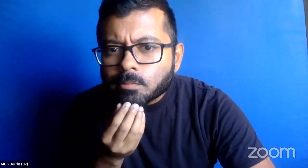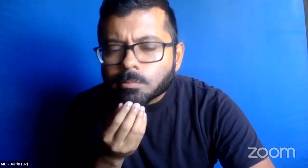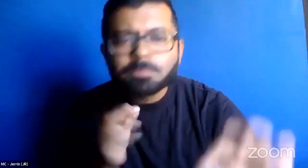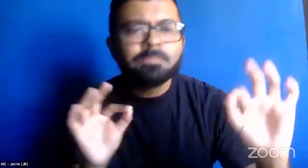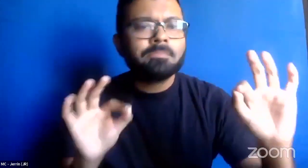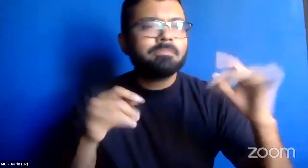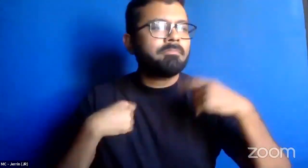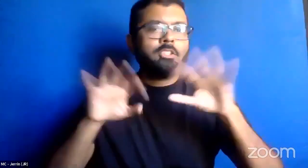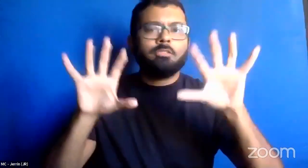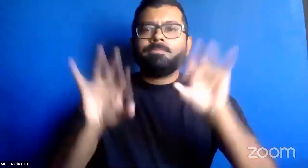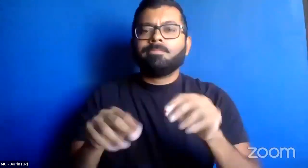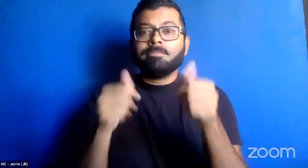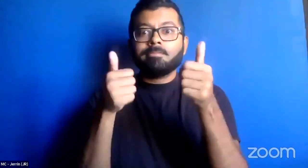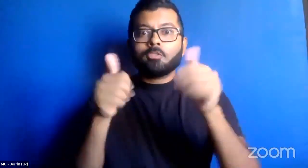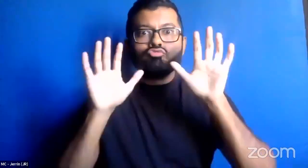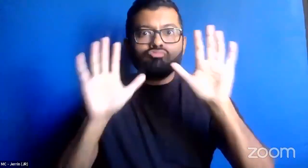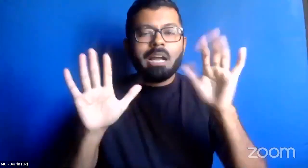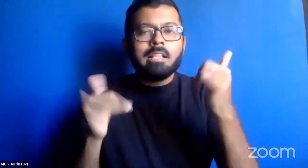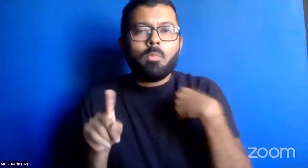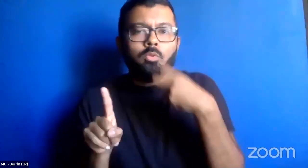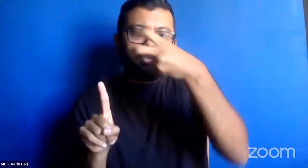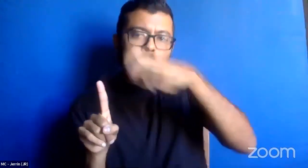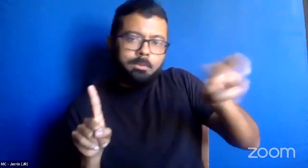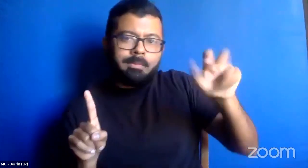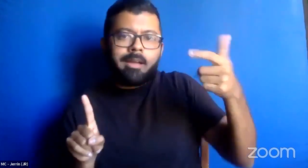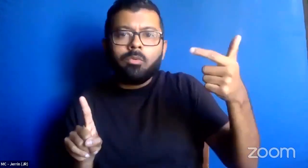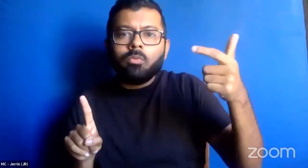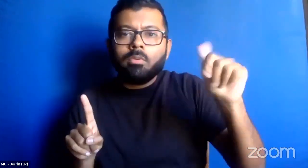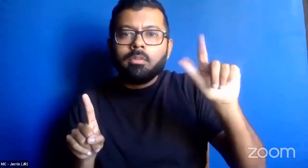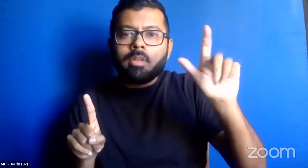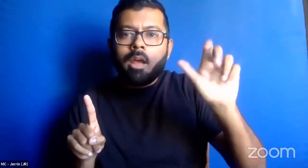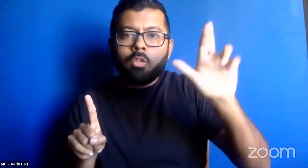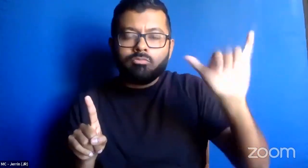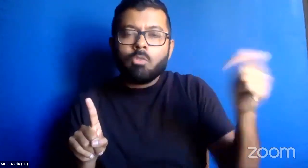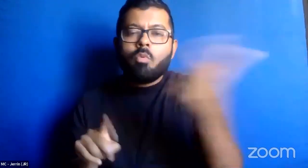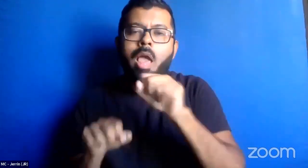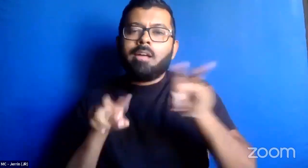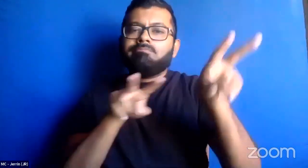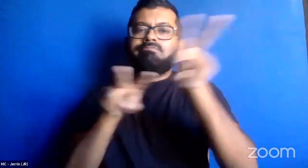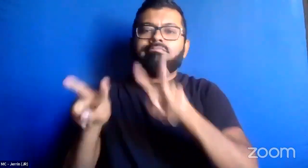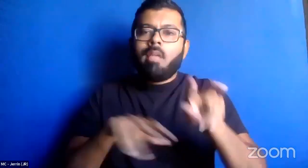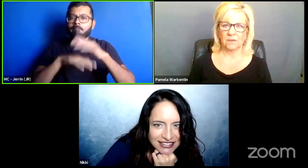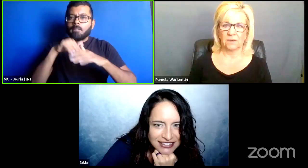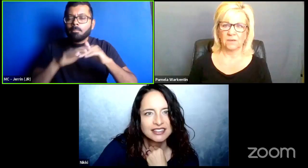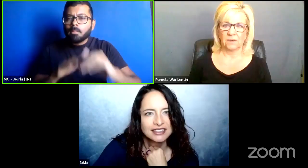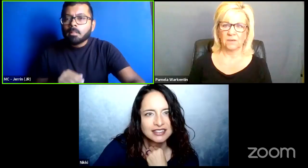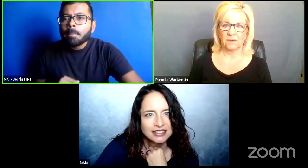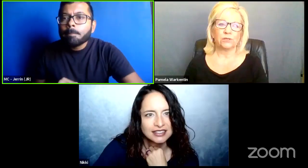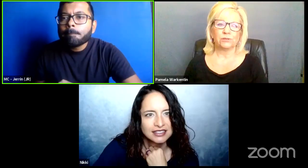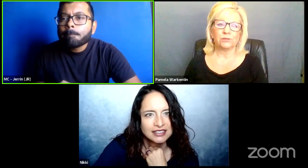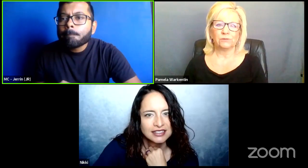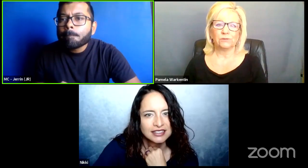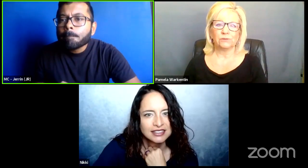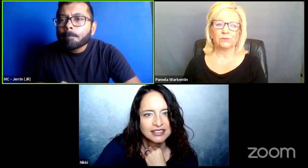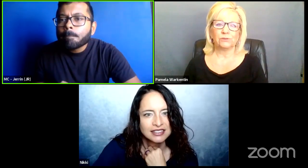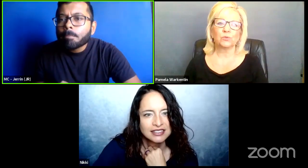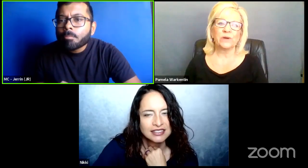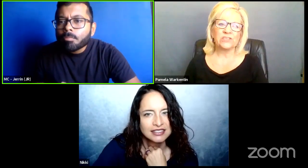There we go. There we go. Okay, great. Now I will switch it back